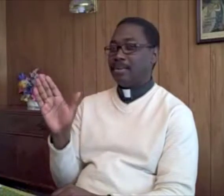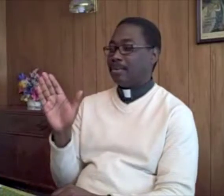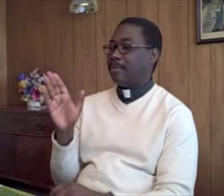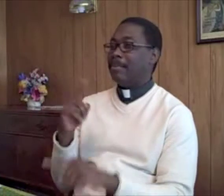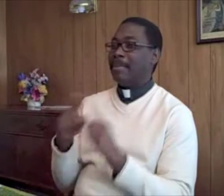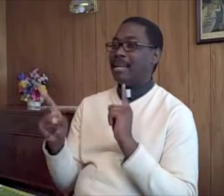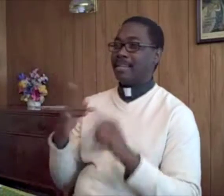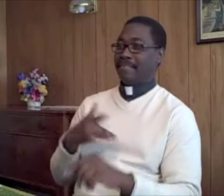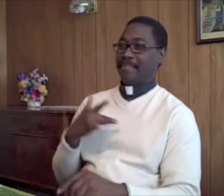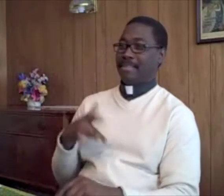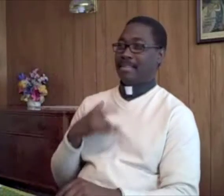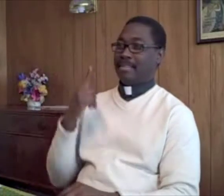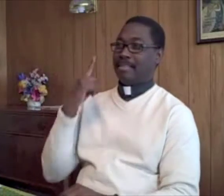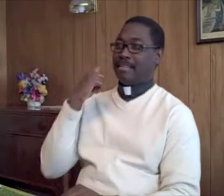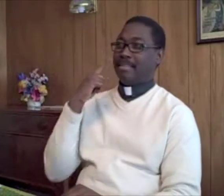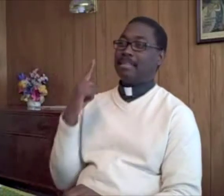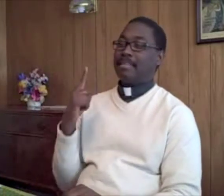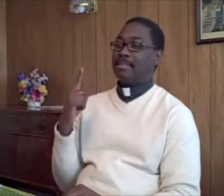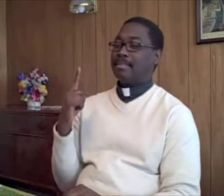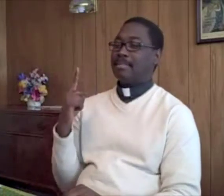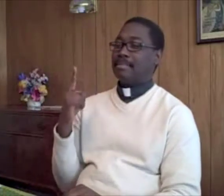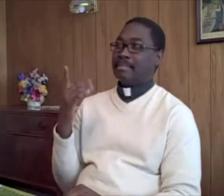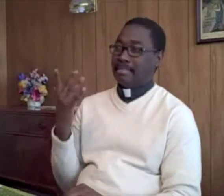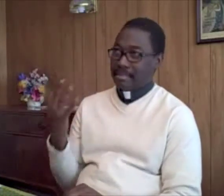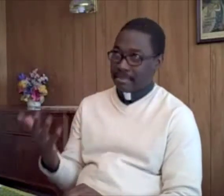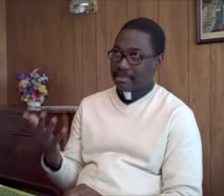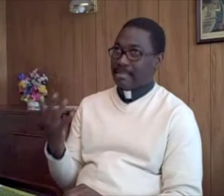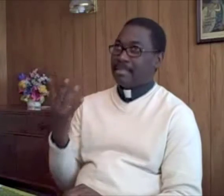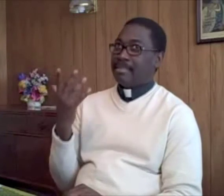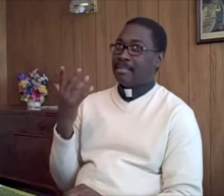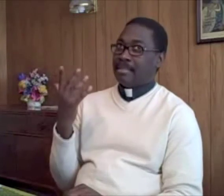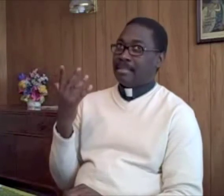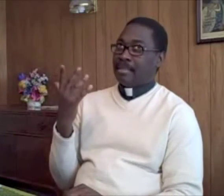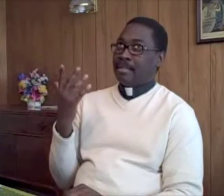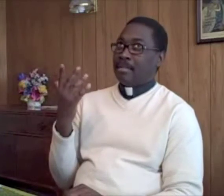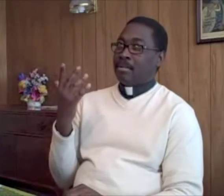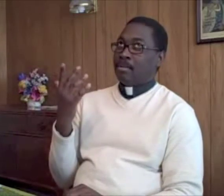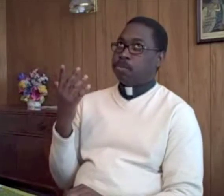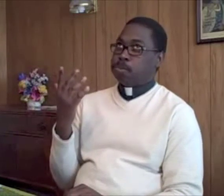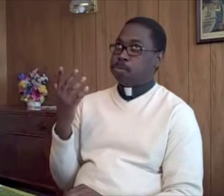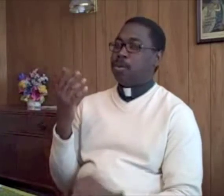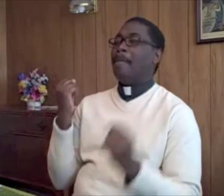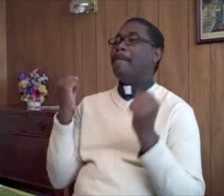Well, I don't really know how to explain it. I think, well,